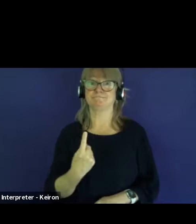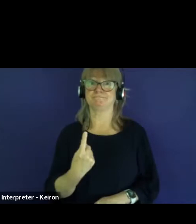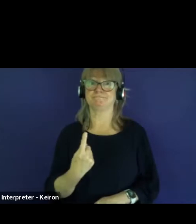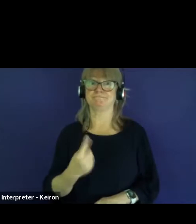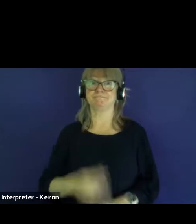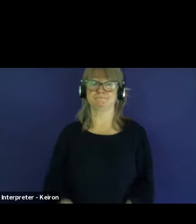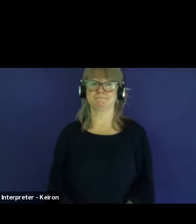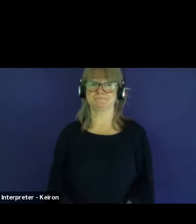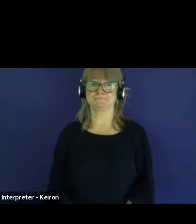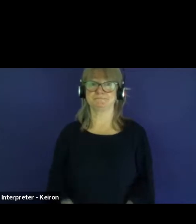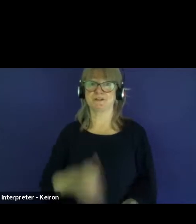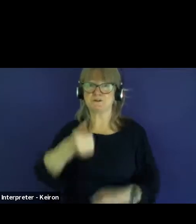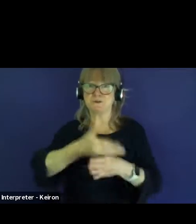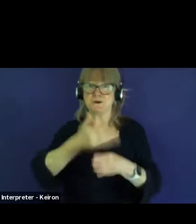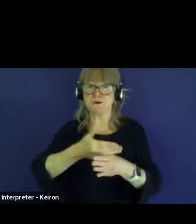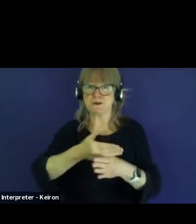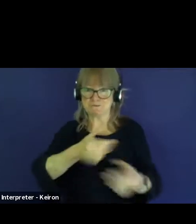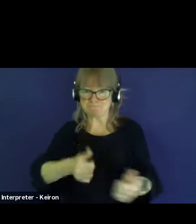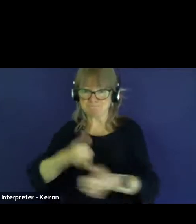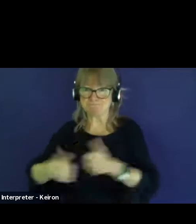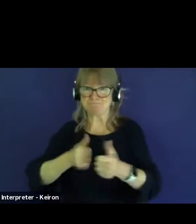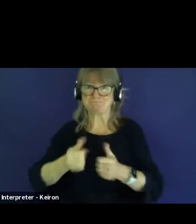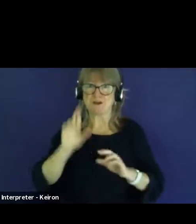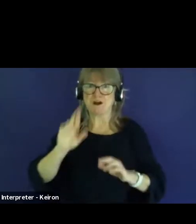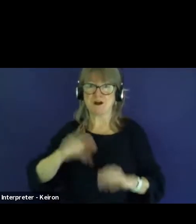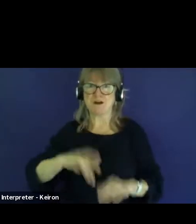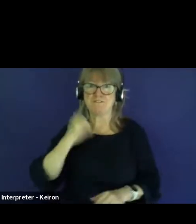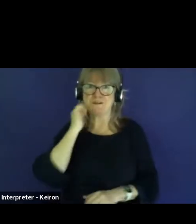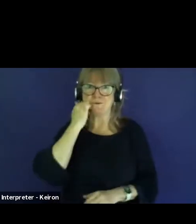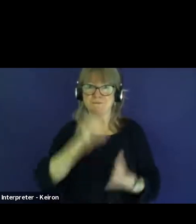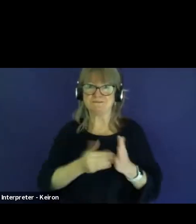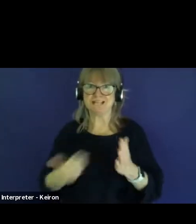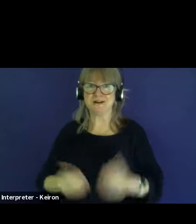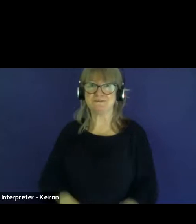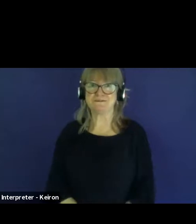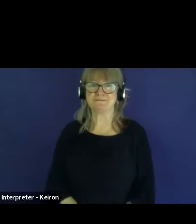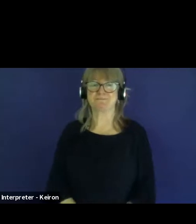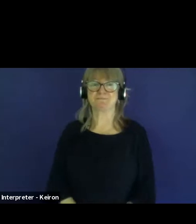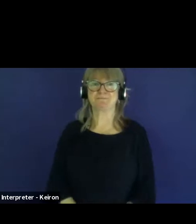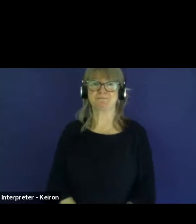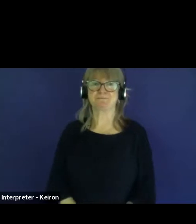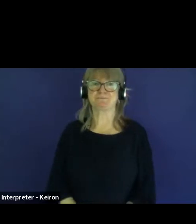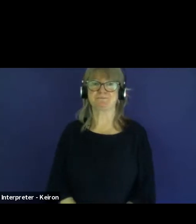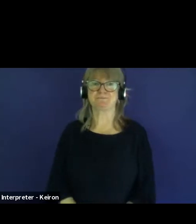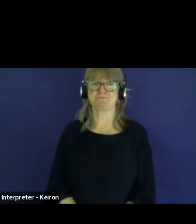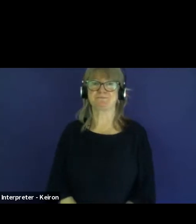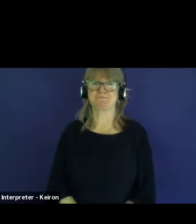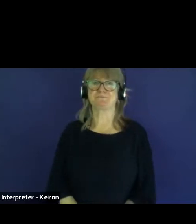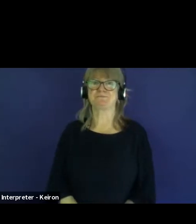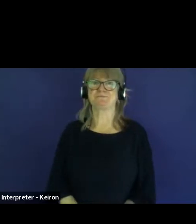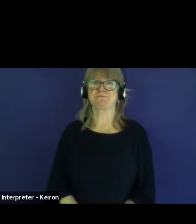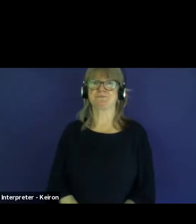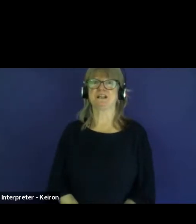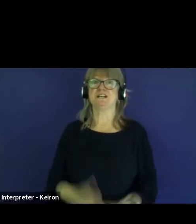5, 4, 3, 2, 1. Great work, everyone. I hope we're feeling nice and warm now. I know I am. Okay, so time for our session. So our full